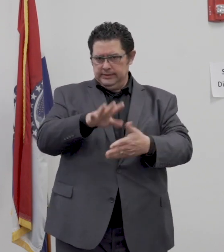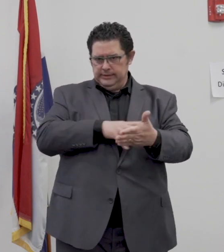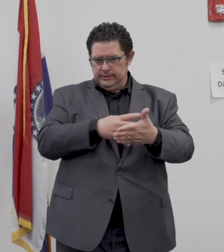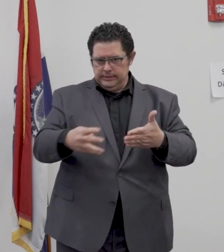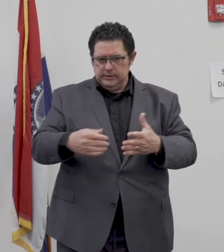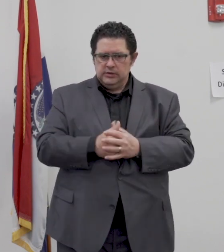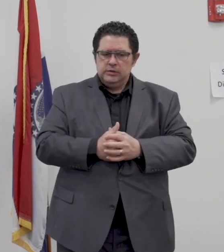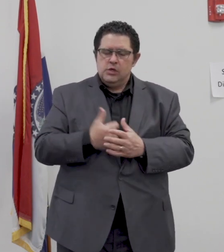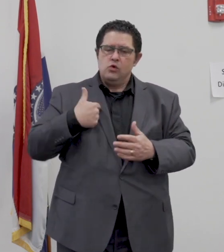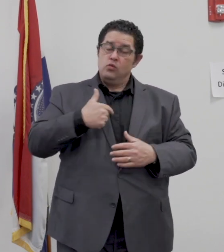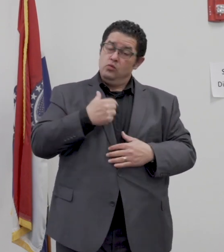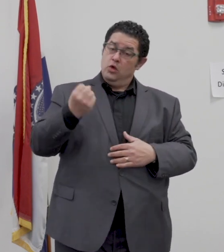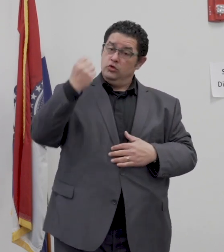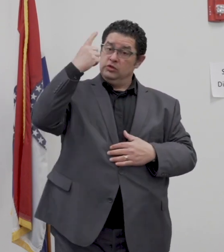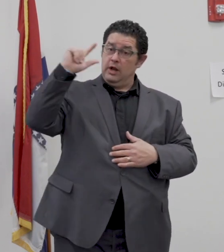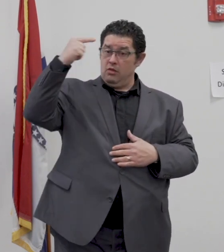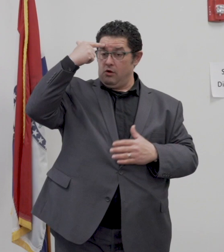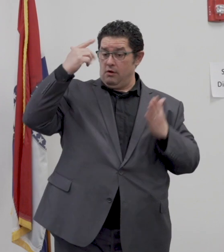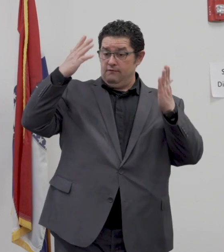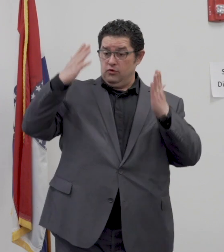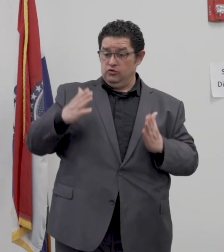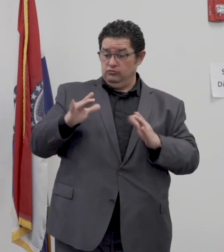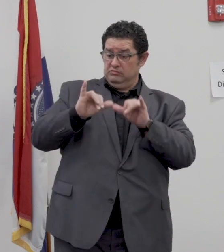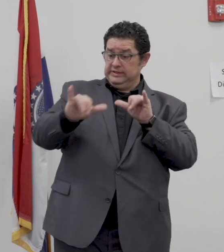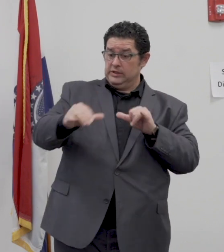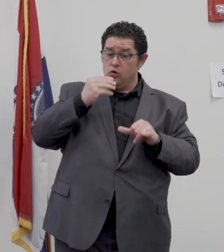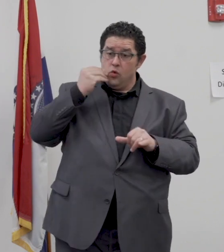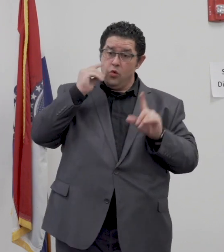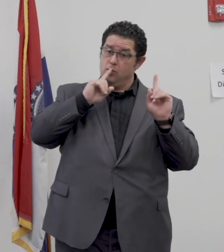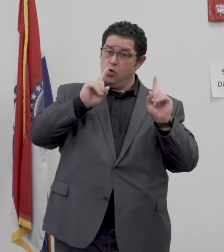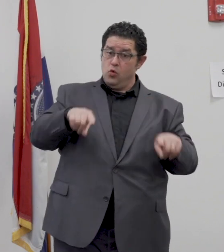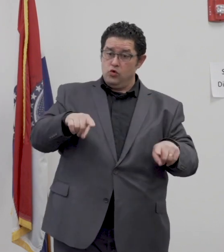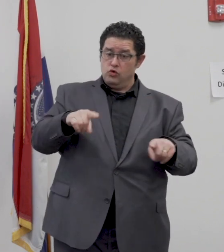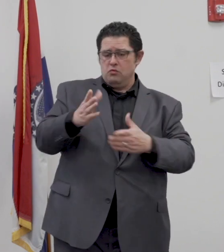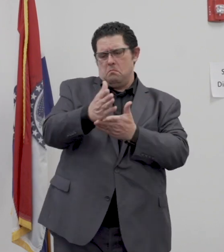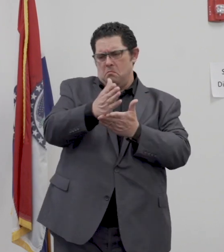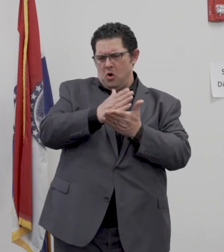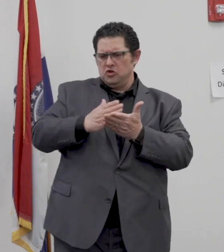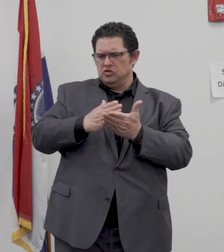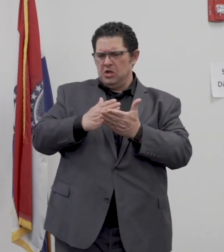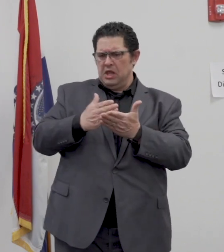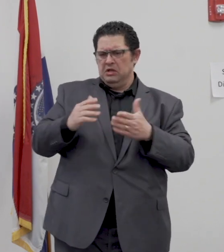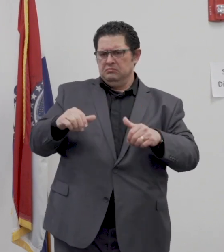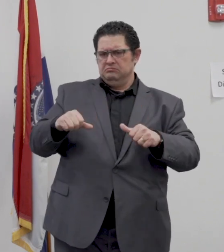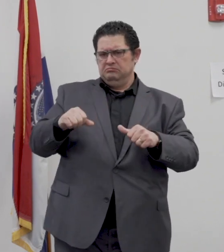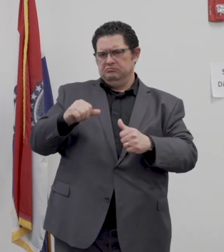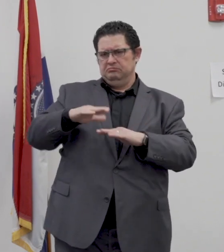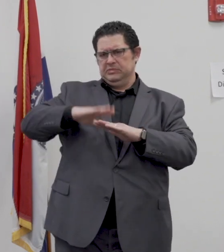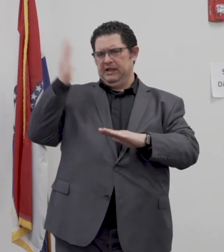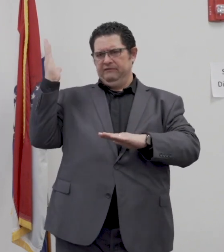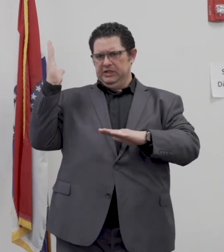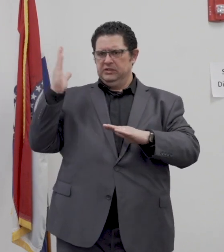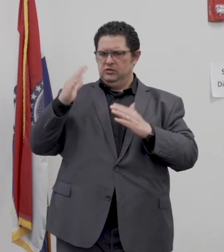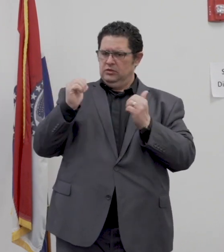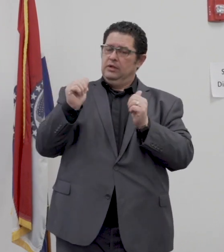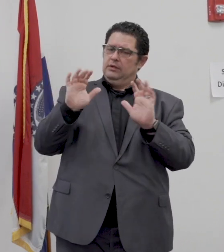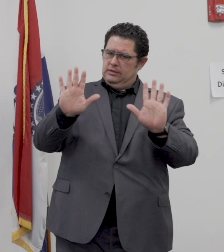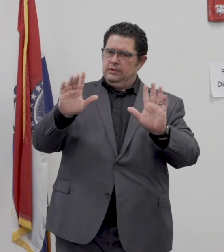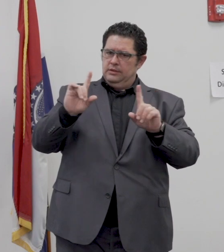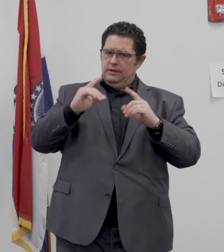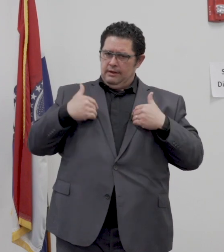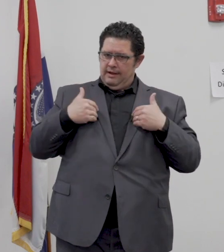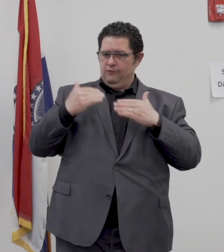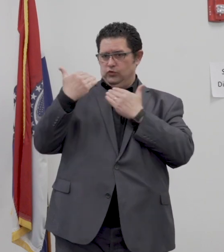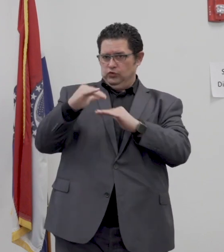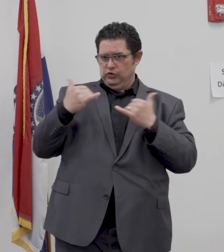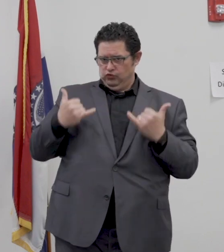the governor's stay-at-home order will be partially lifted with restrictions today.